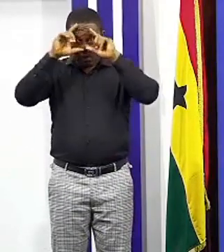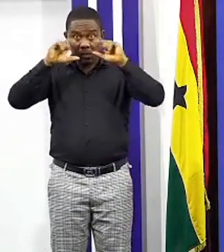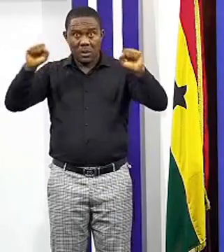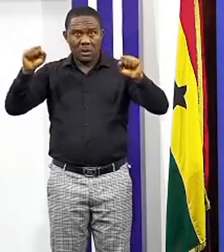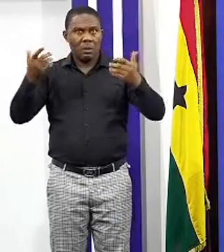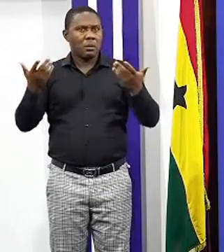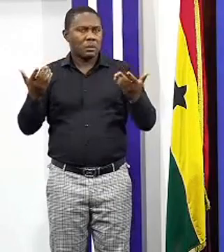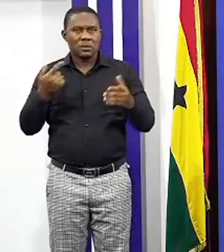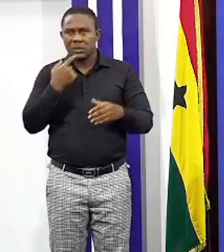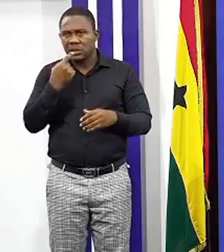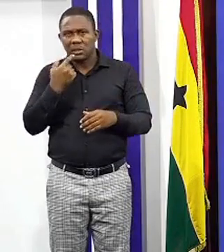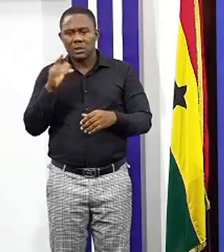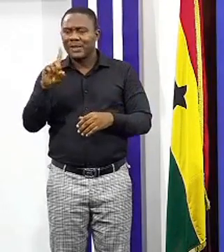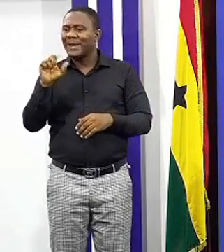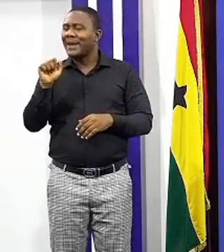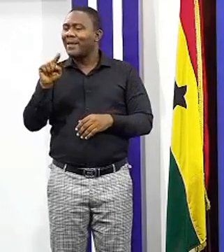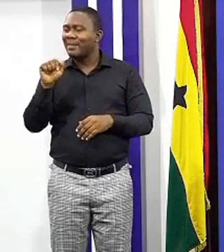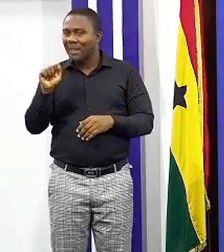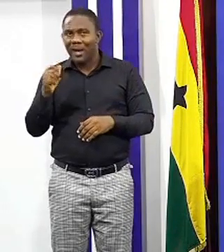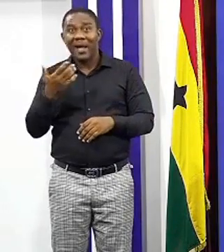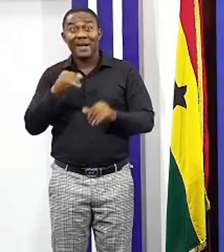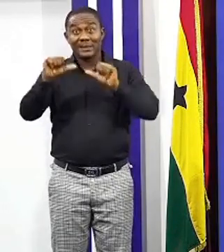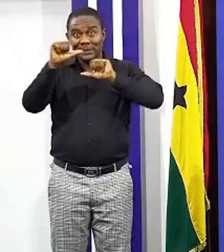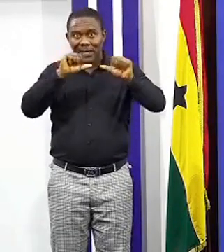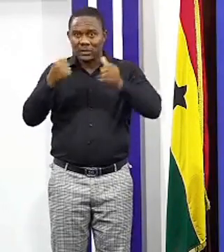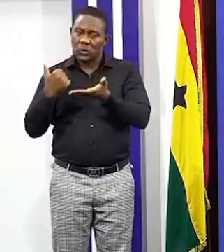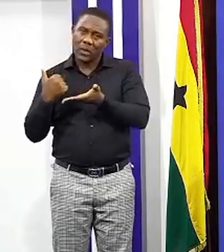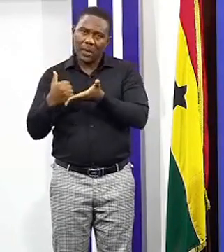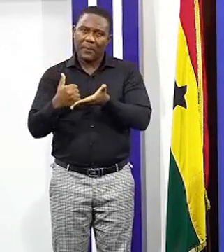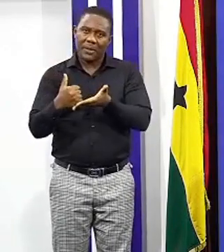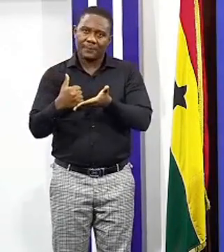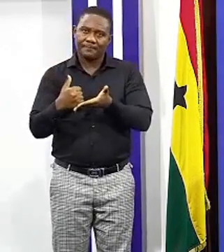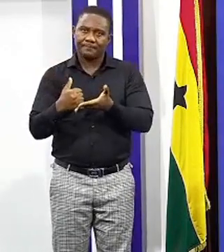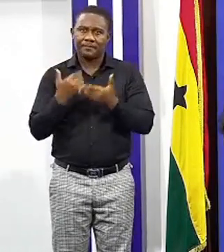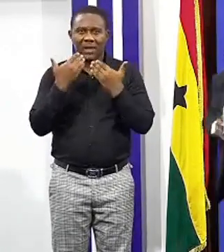back by data and science. Thank you.